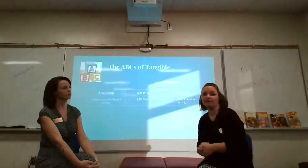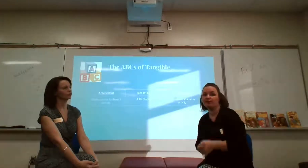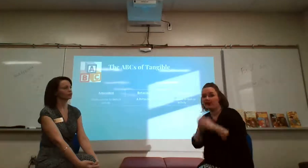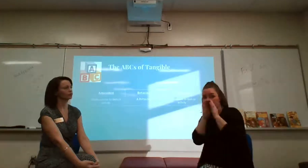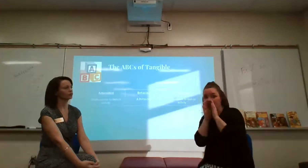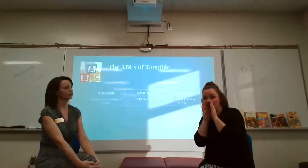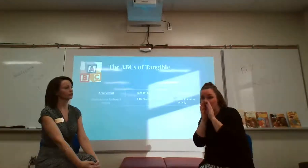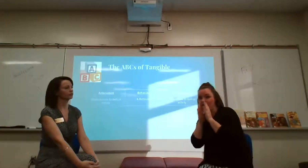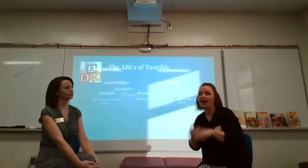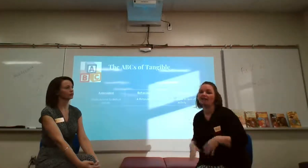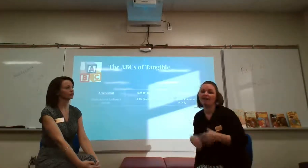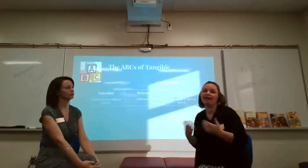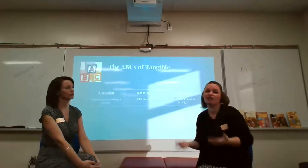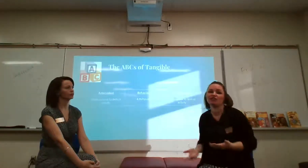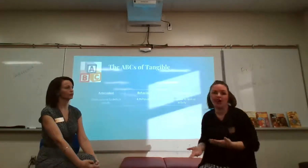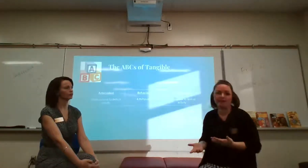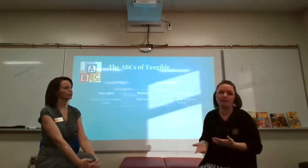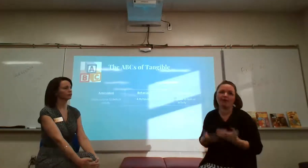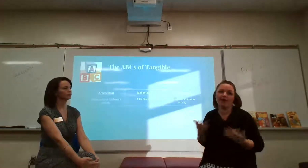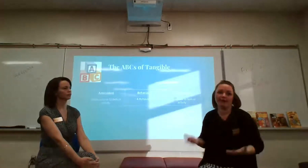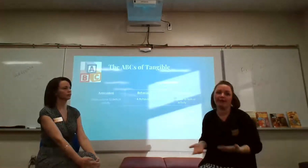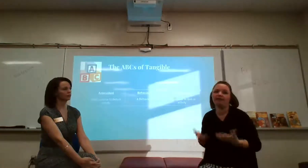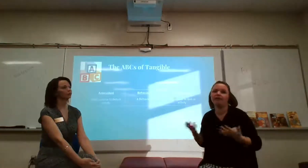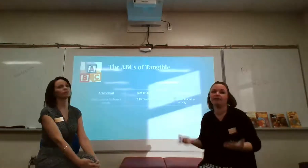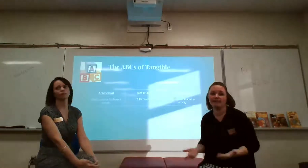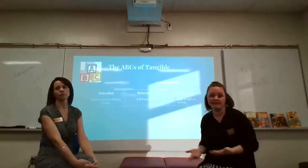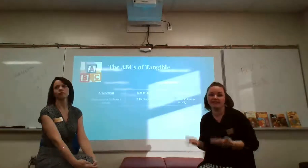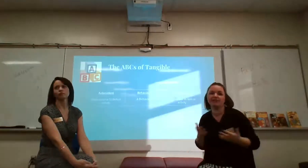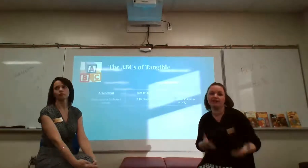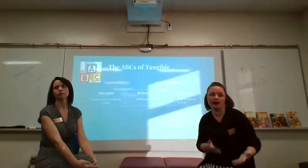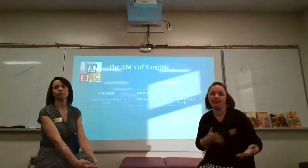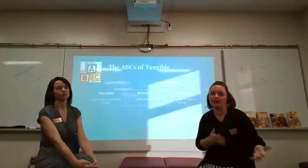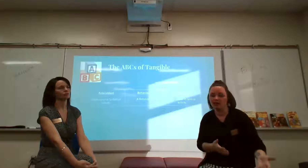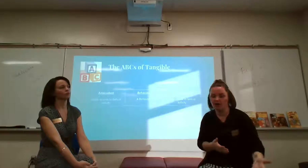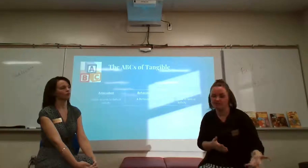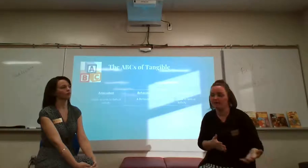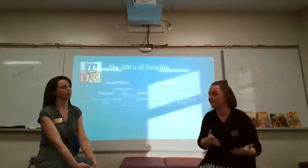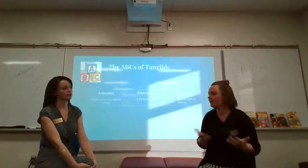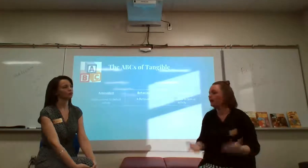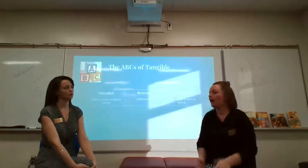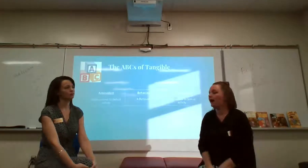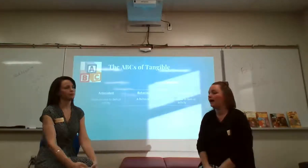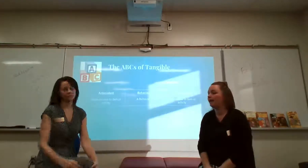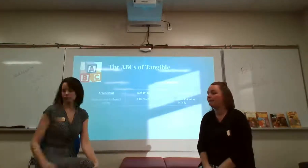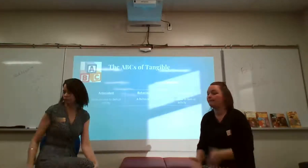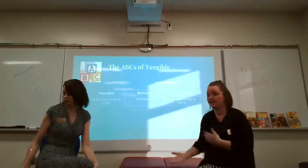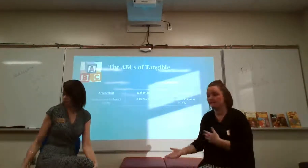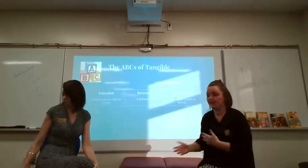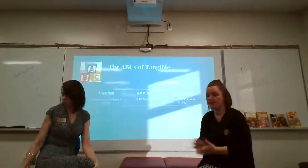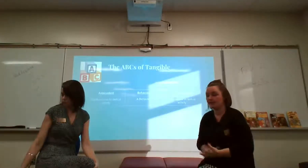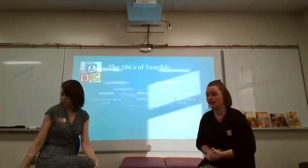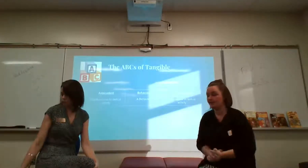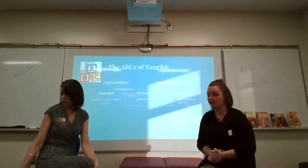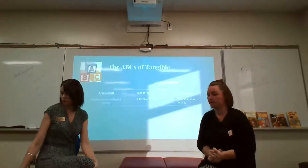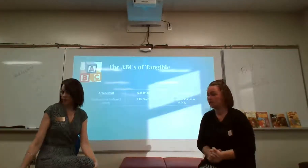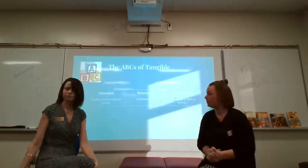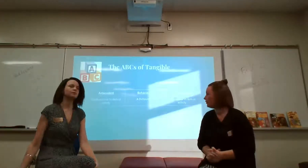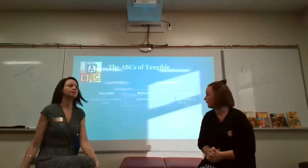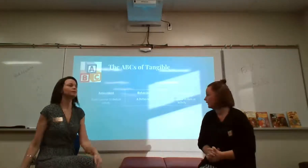to Maya, can you grab me a coffee? And she got me one, that behavior would have successfully got me a coffee. But sometimes those behaviors can look a little more negative